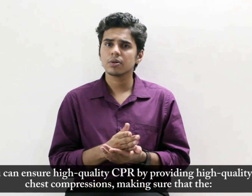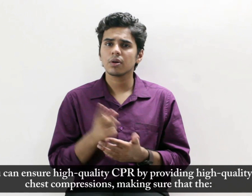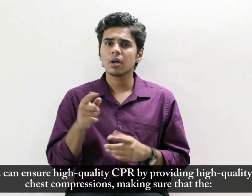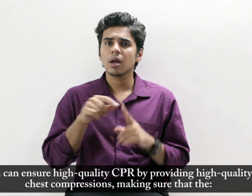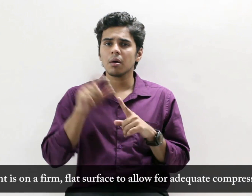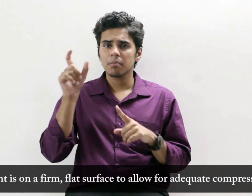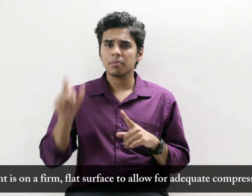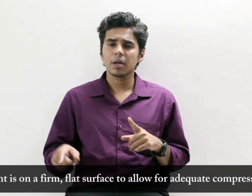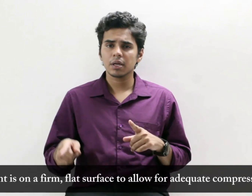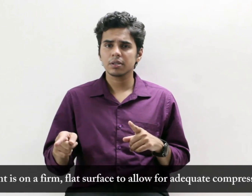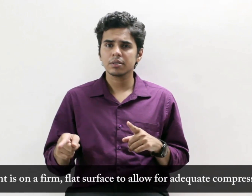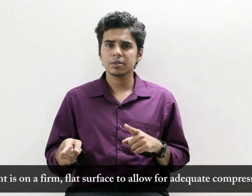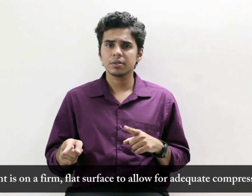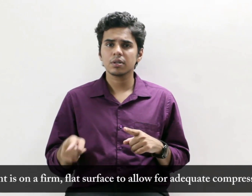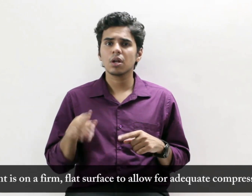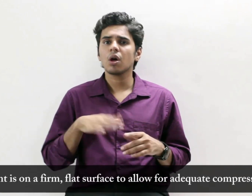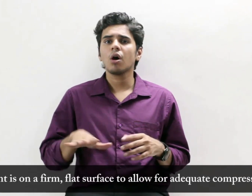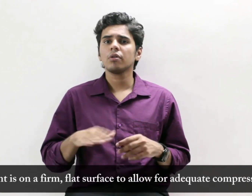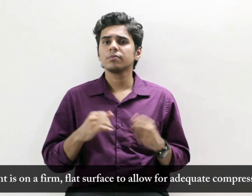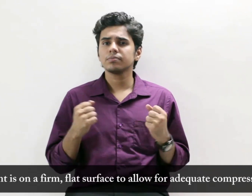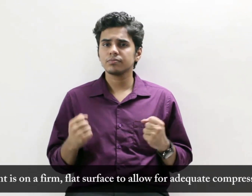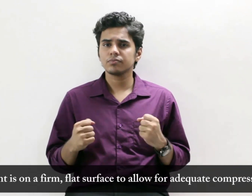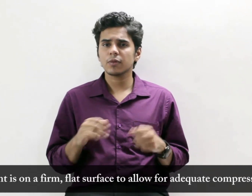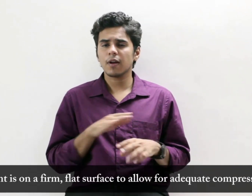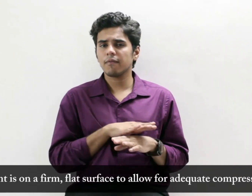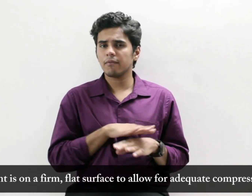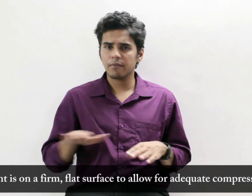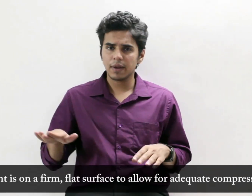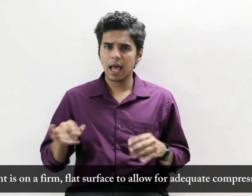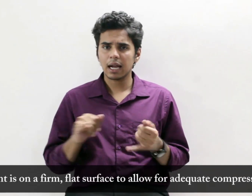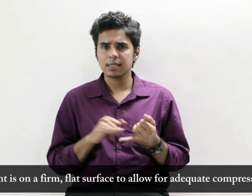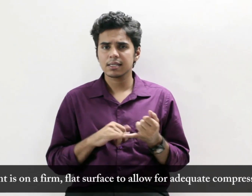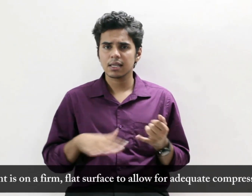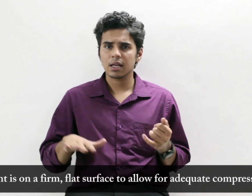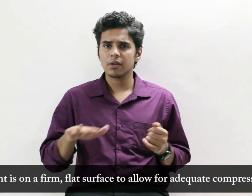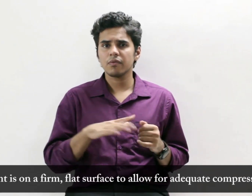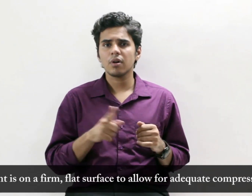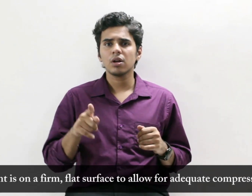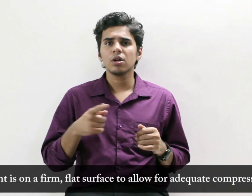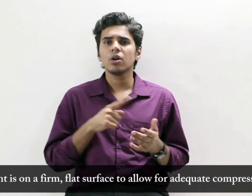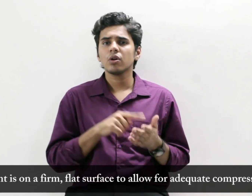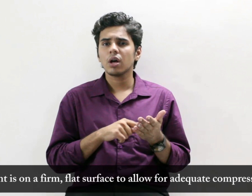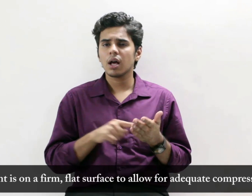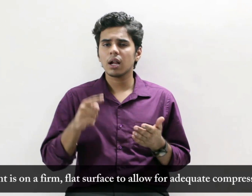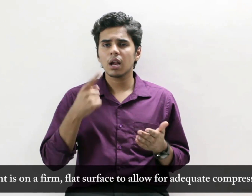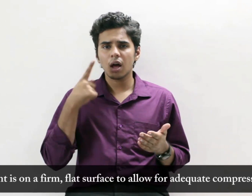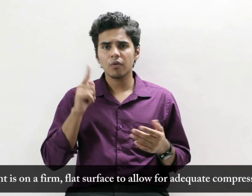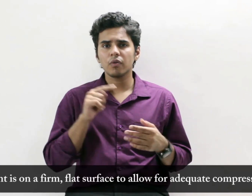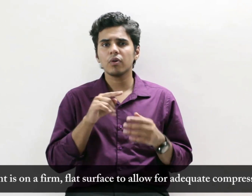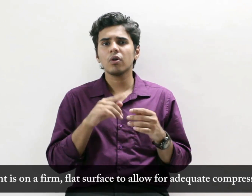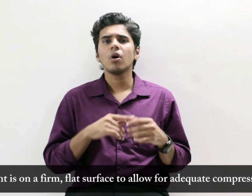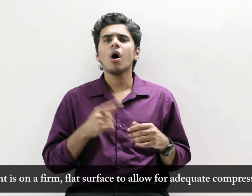that the patient is on a firm, flat surface to allow for adequate compression.